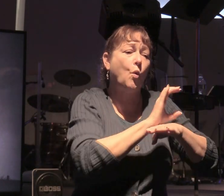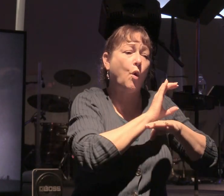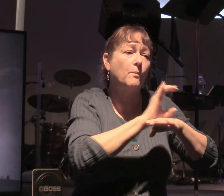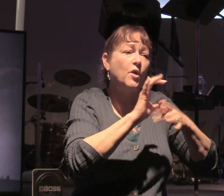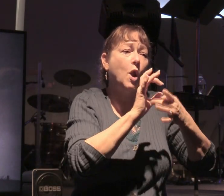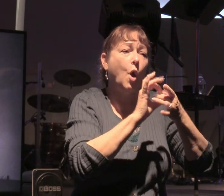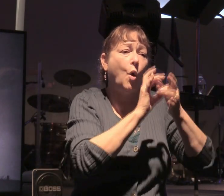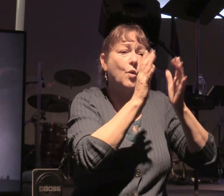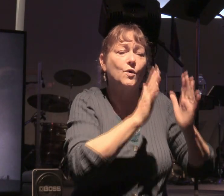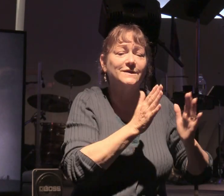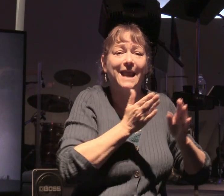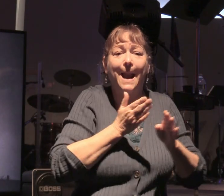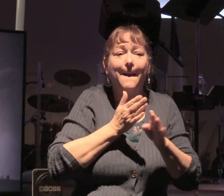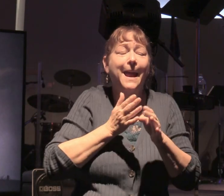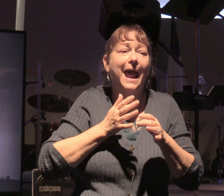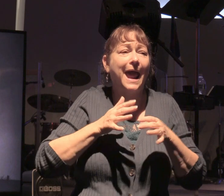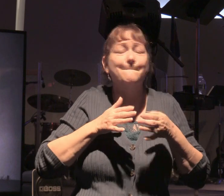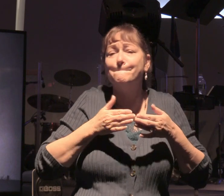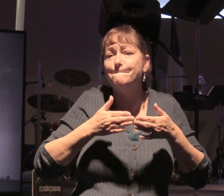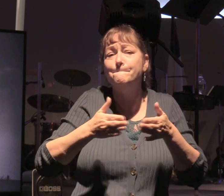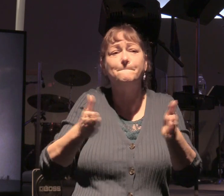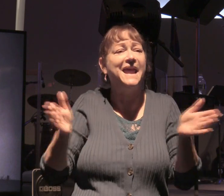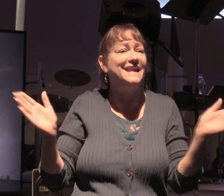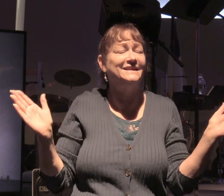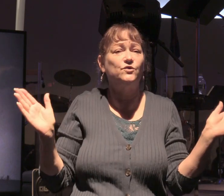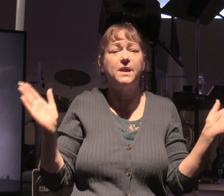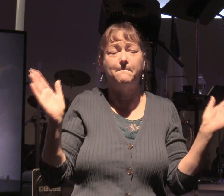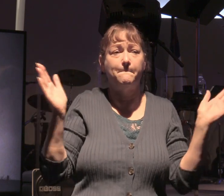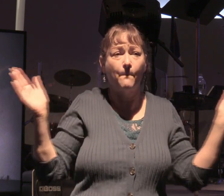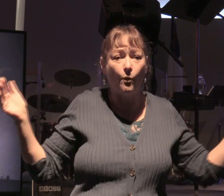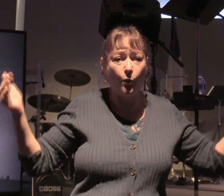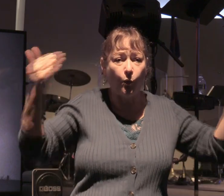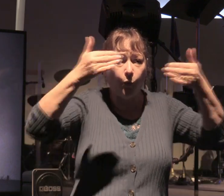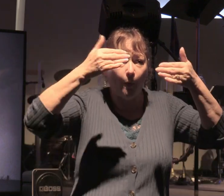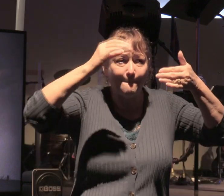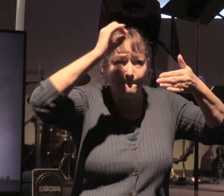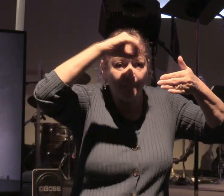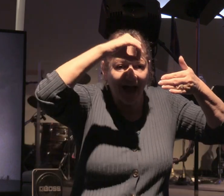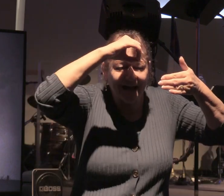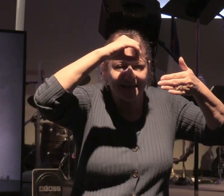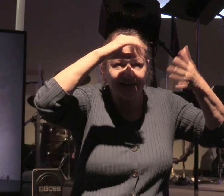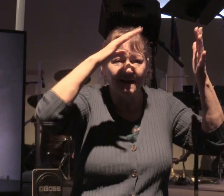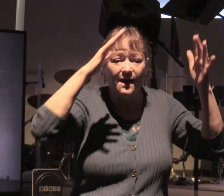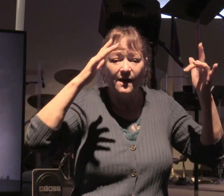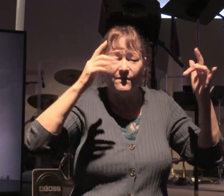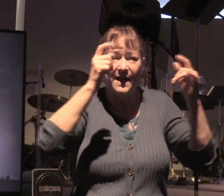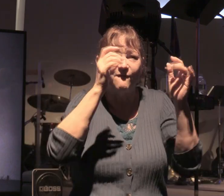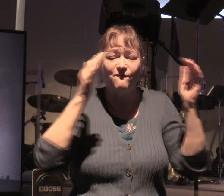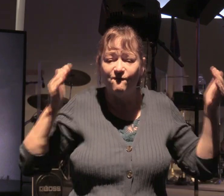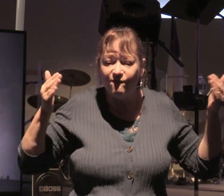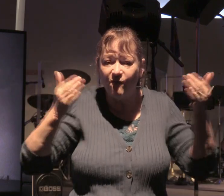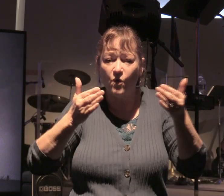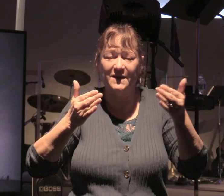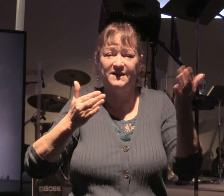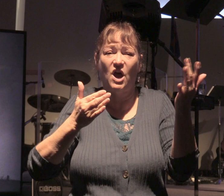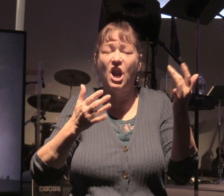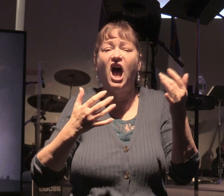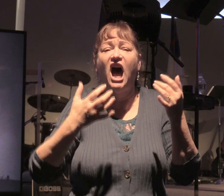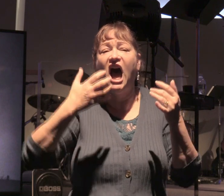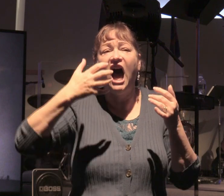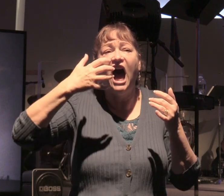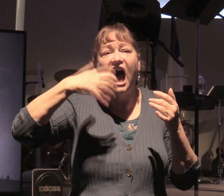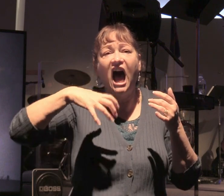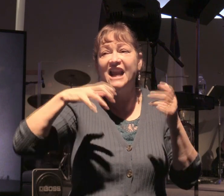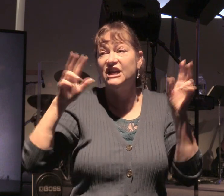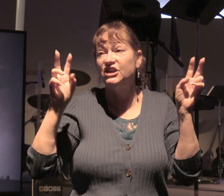mainstream biases, a tendency of the media to focus on certain hot topics, hot stories,